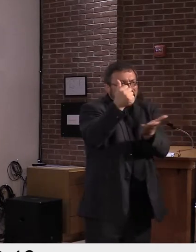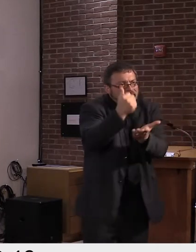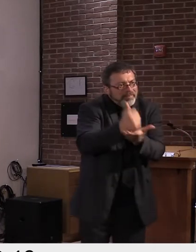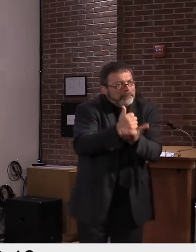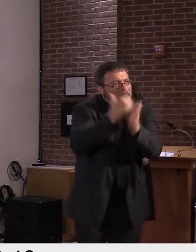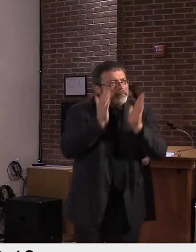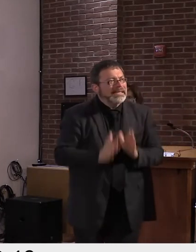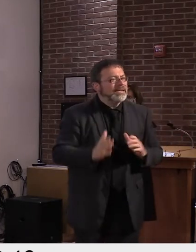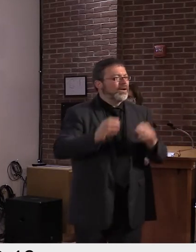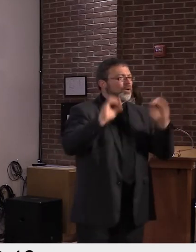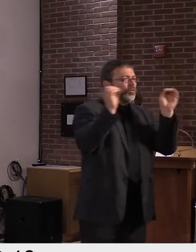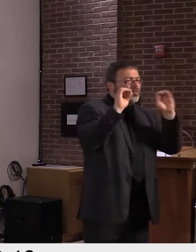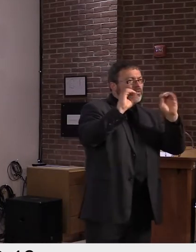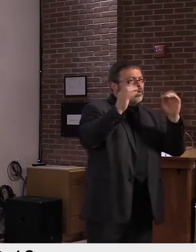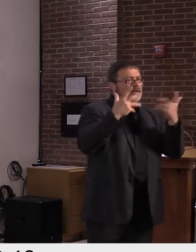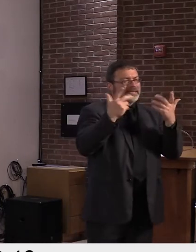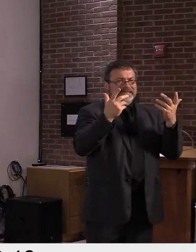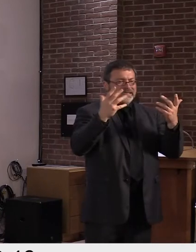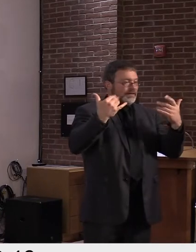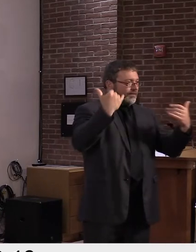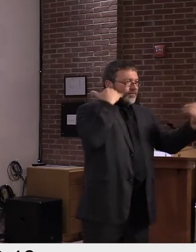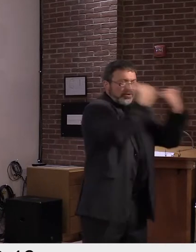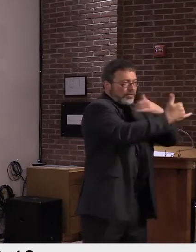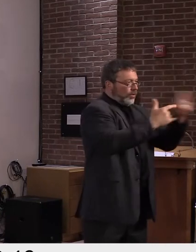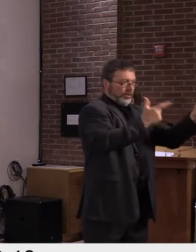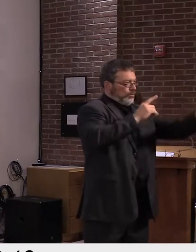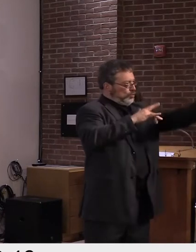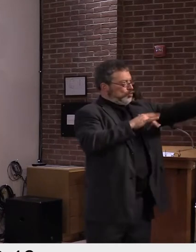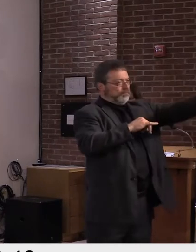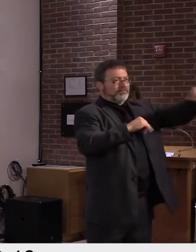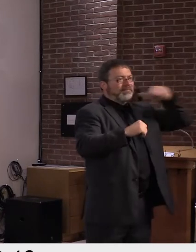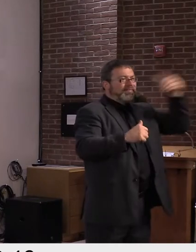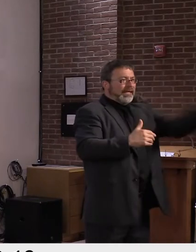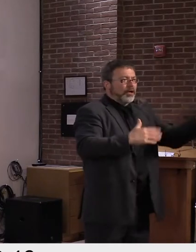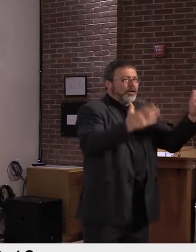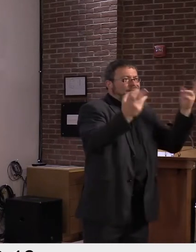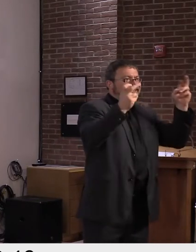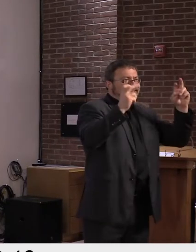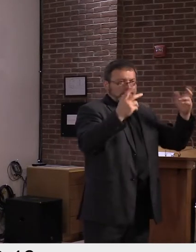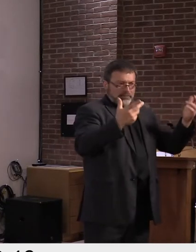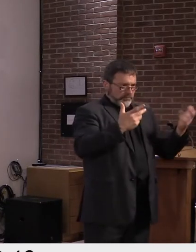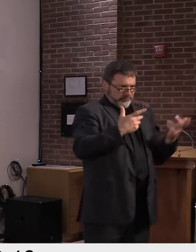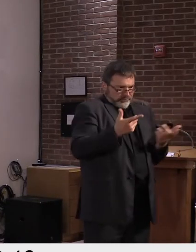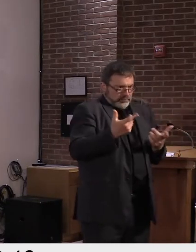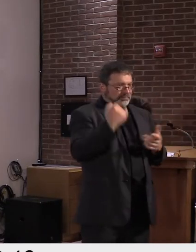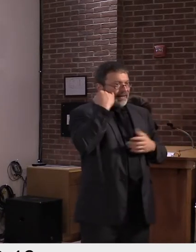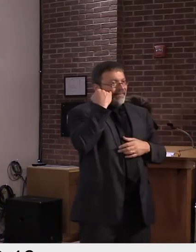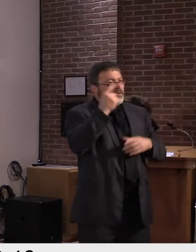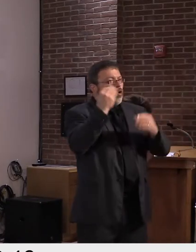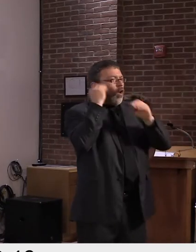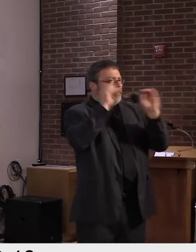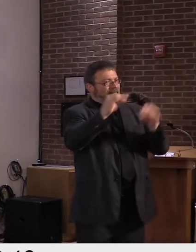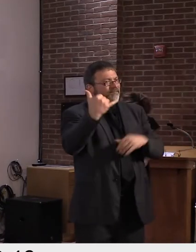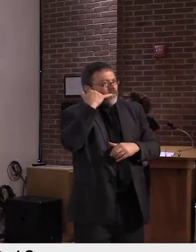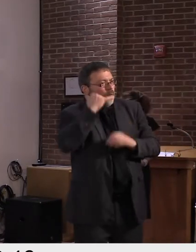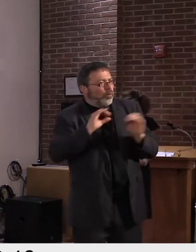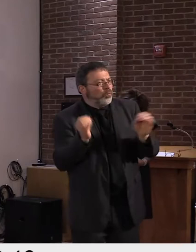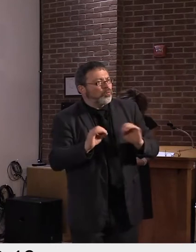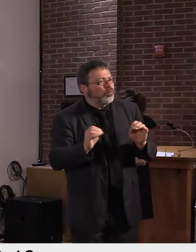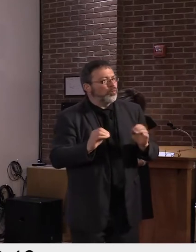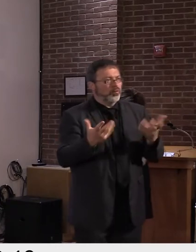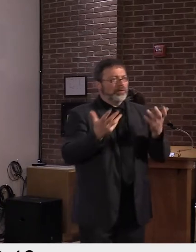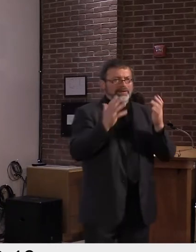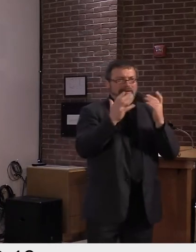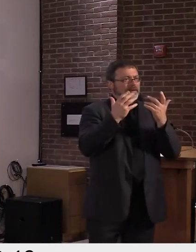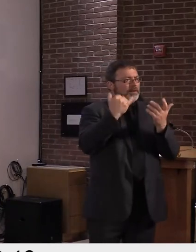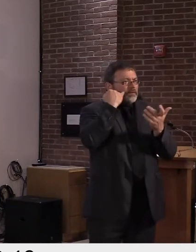had counselors and people who had support colleagues broke those ties, but at the same time, it was much more challenging